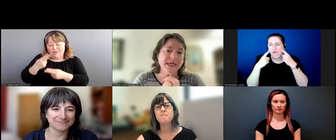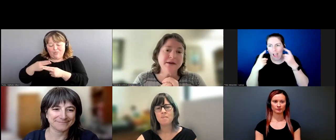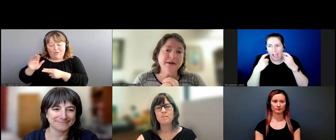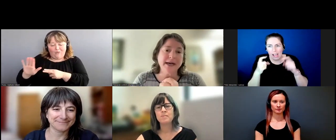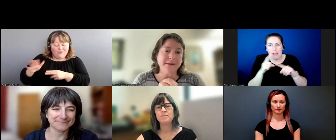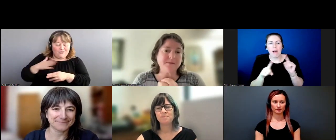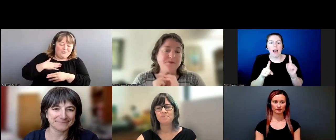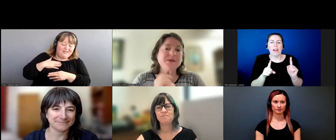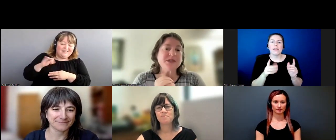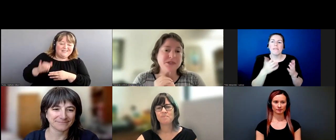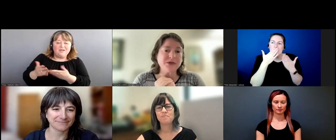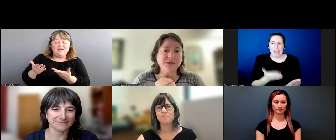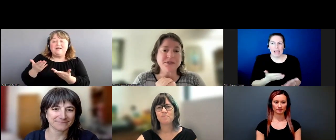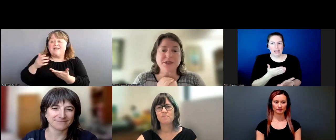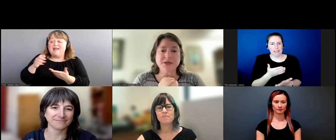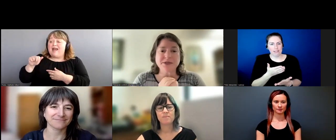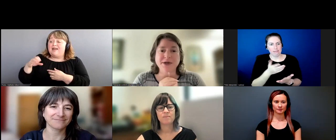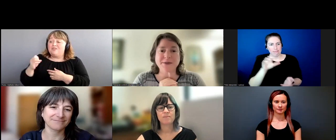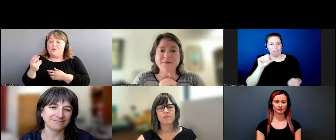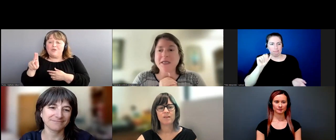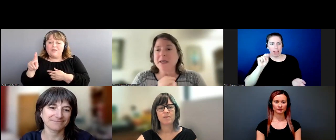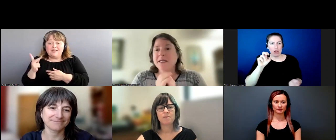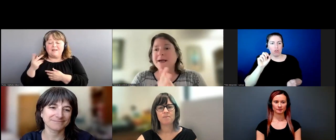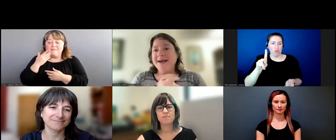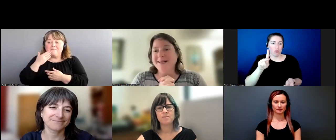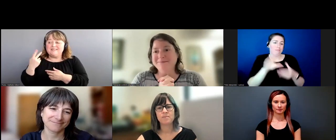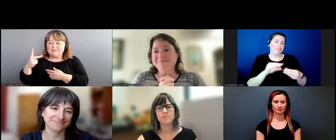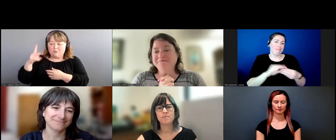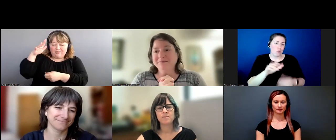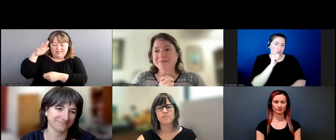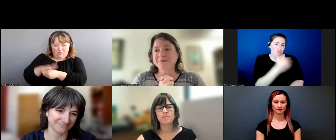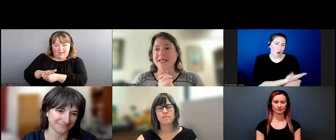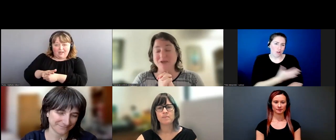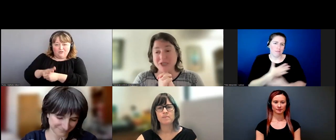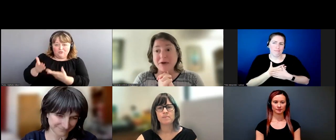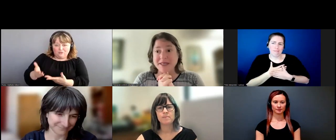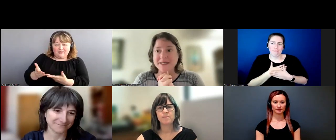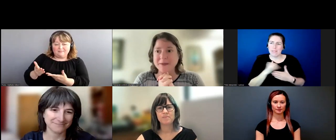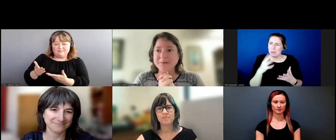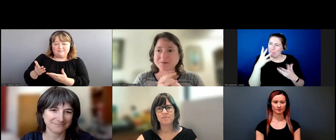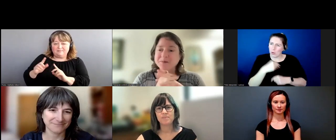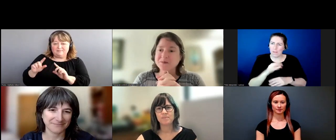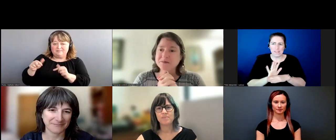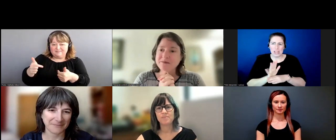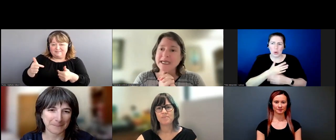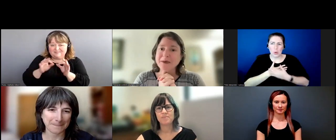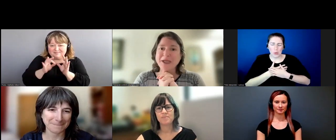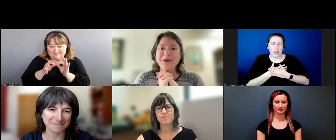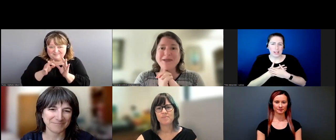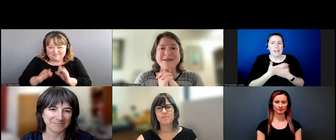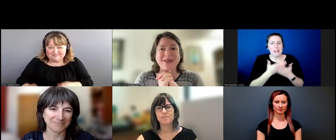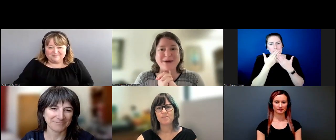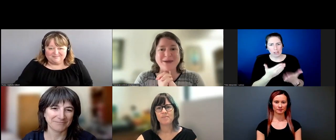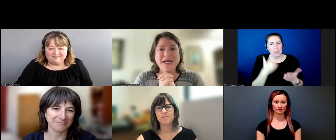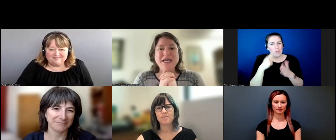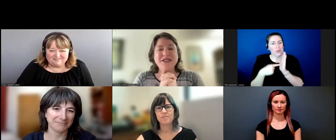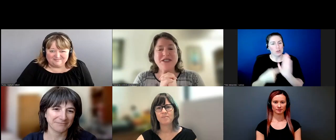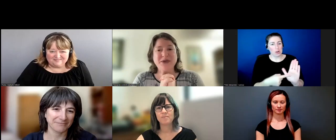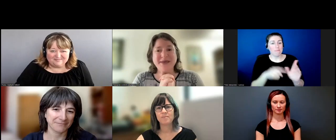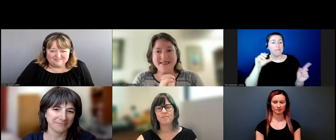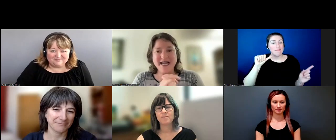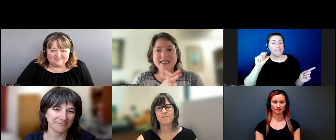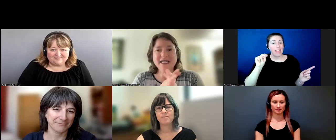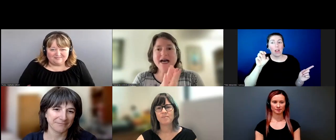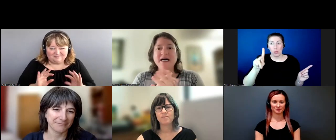tribute to your daughter that you shared with us all. Anouk is a mother